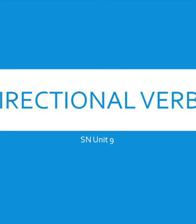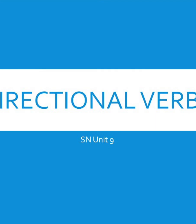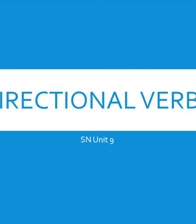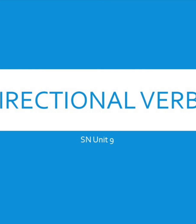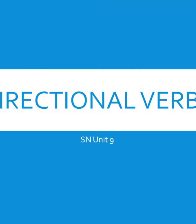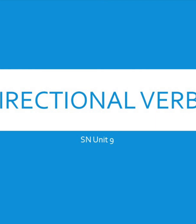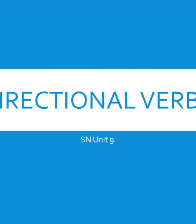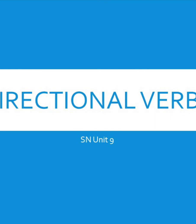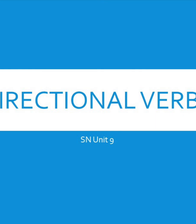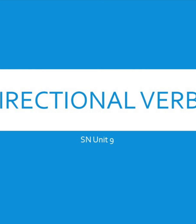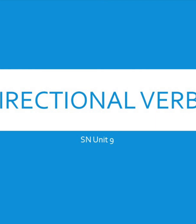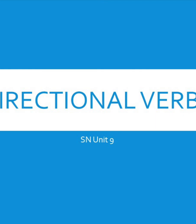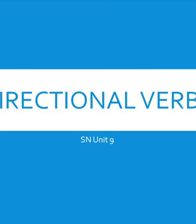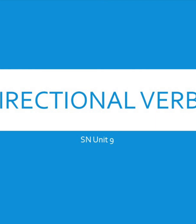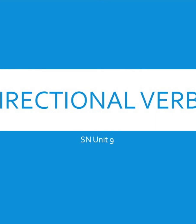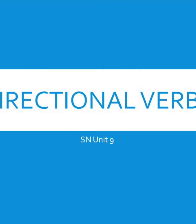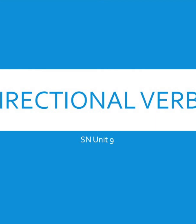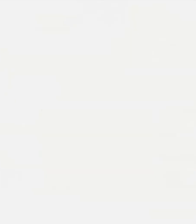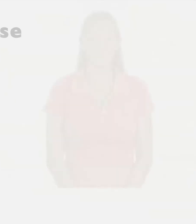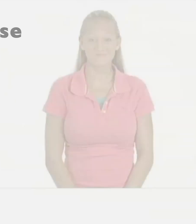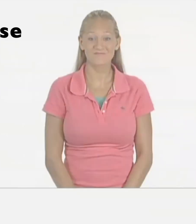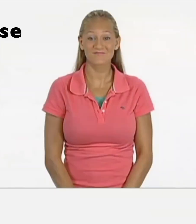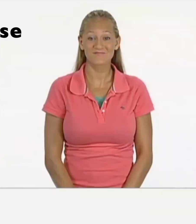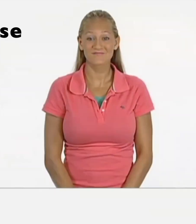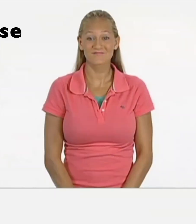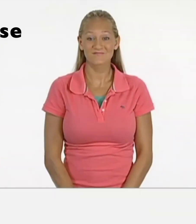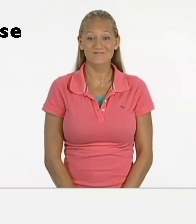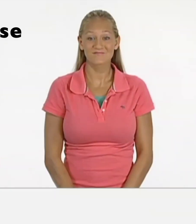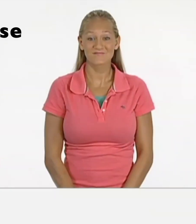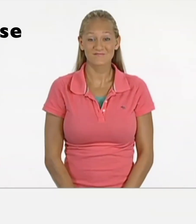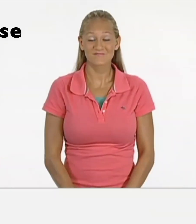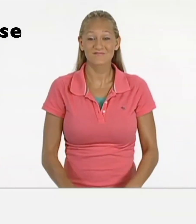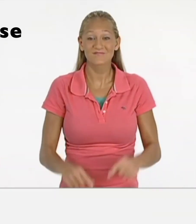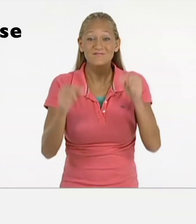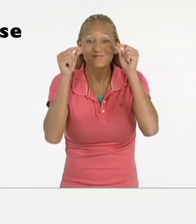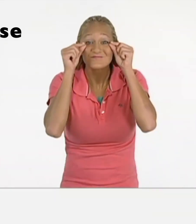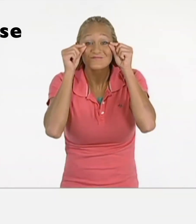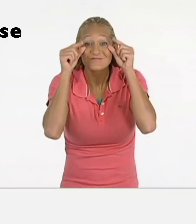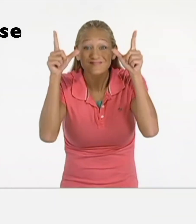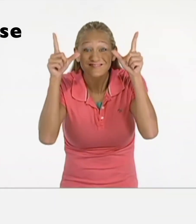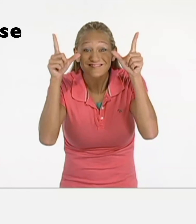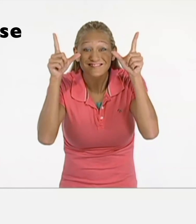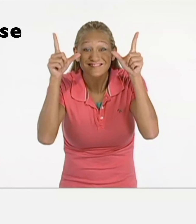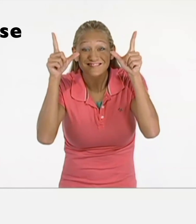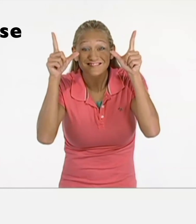she signs it. So take a look. First, she's going to show you some unfamiliar vocabulary.